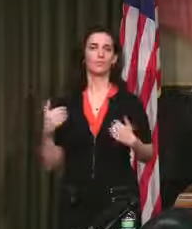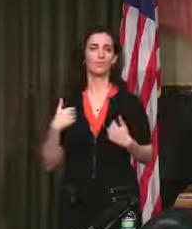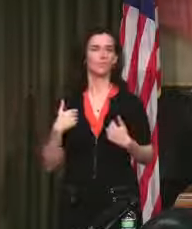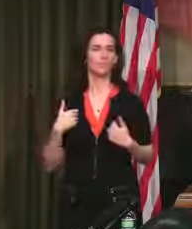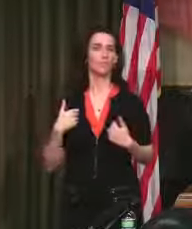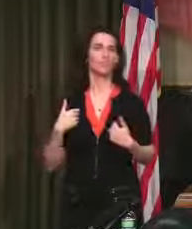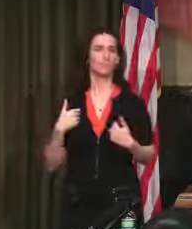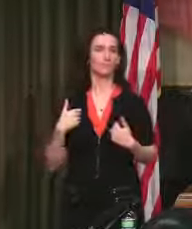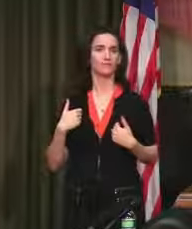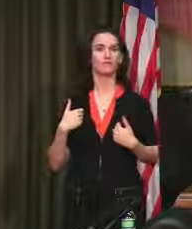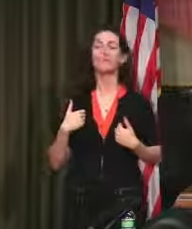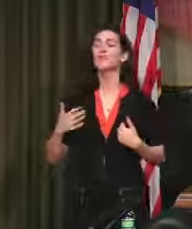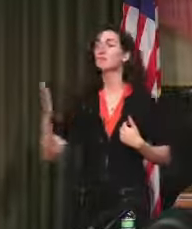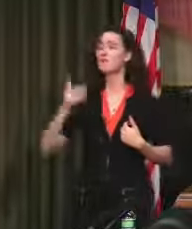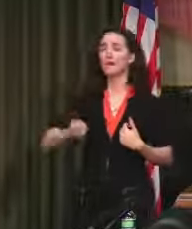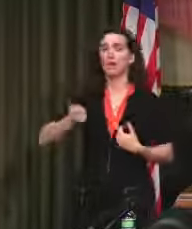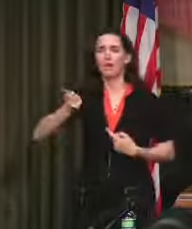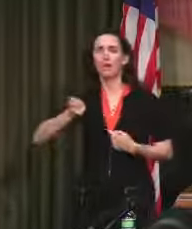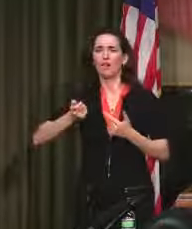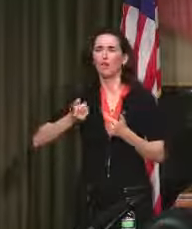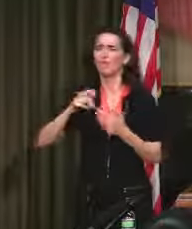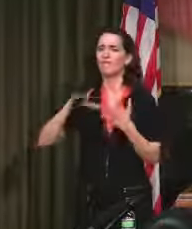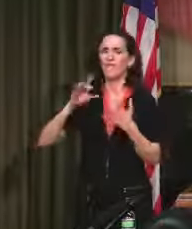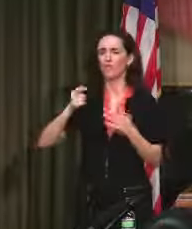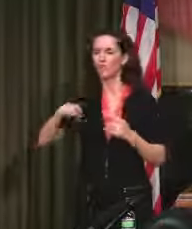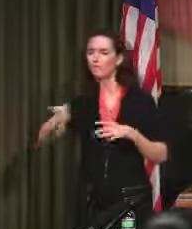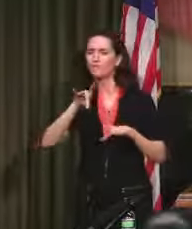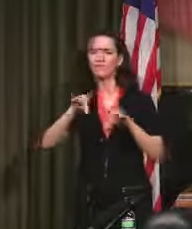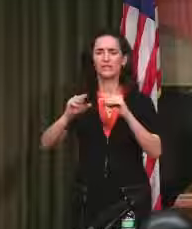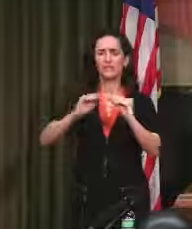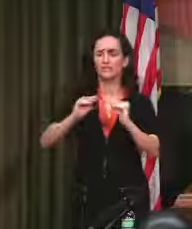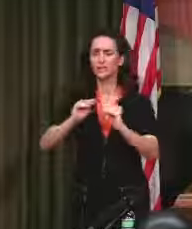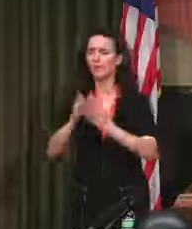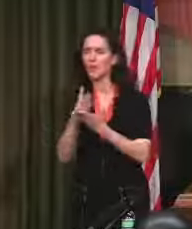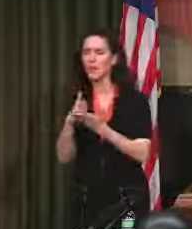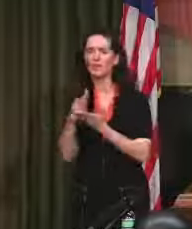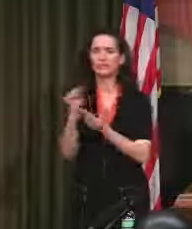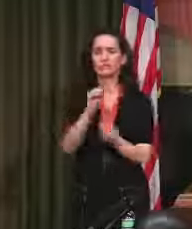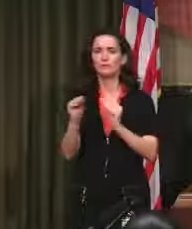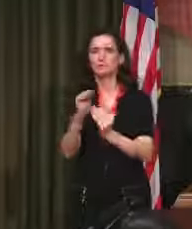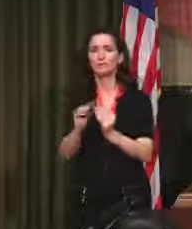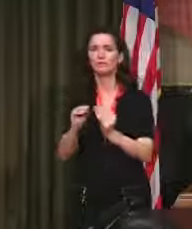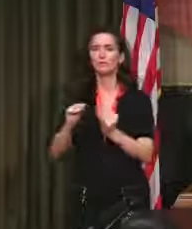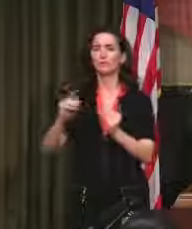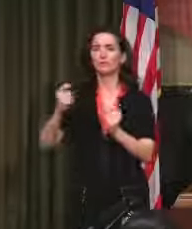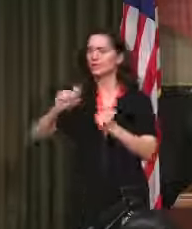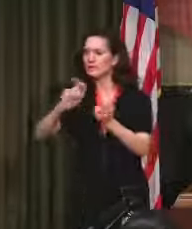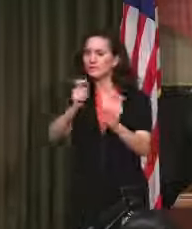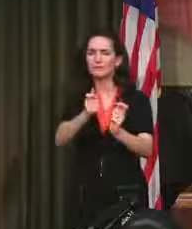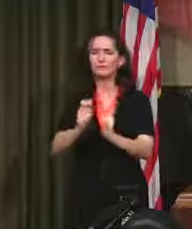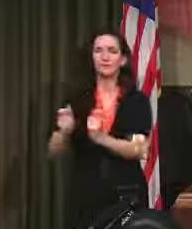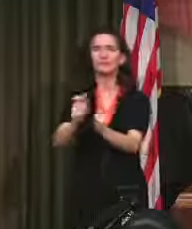of piecemeal, ad hoc approaches to budgeting and revenue in the state of Louisiana.